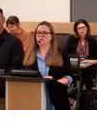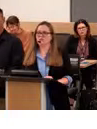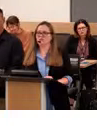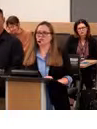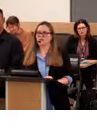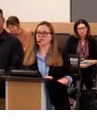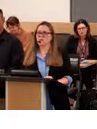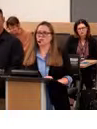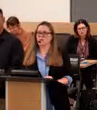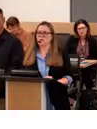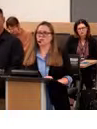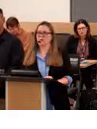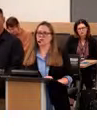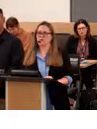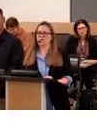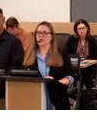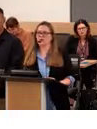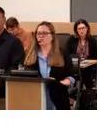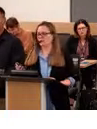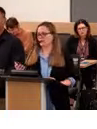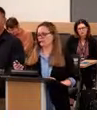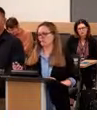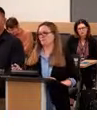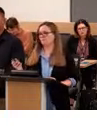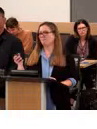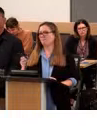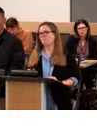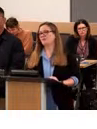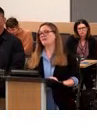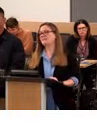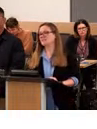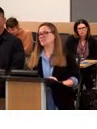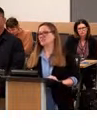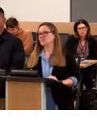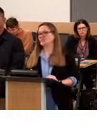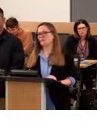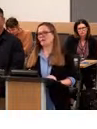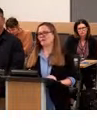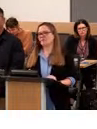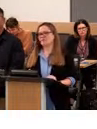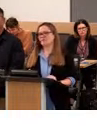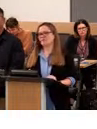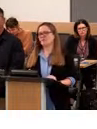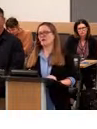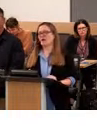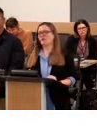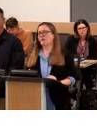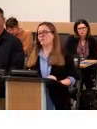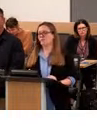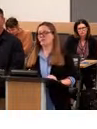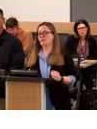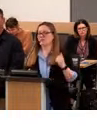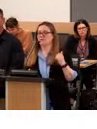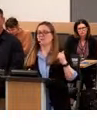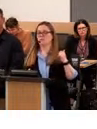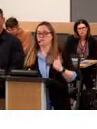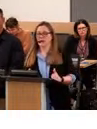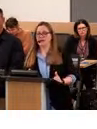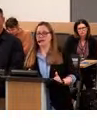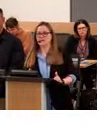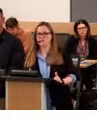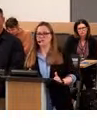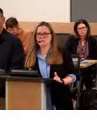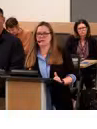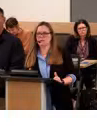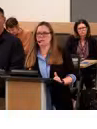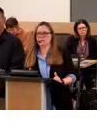gave them a 4 or 5 out of 5. Additionally, our participants, they appreciated the variety